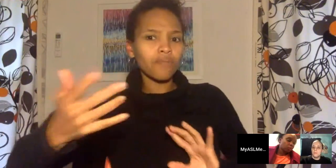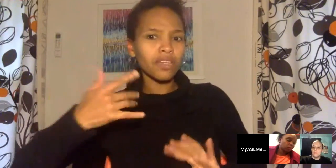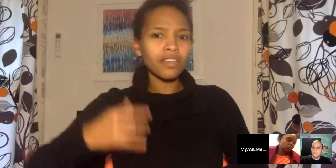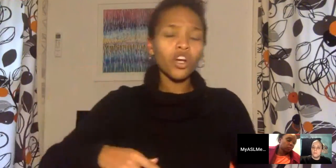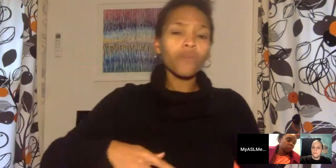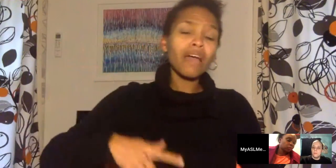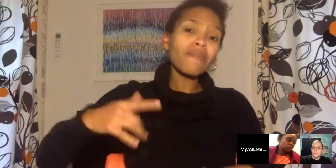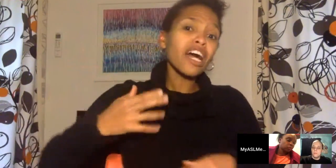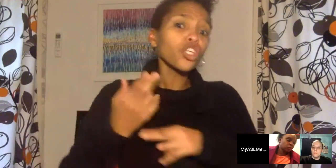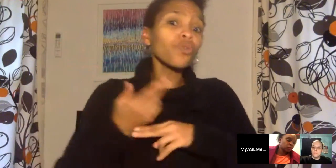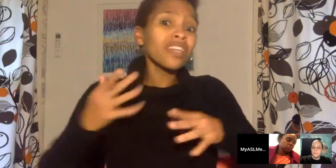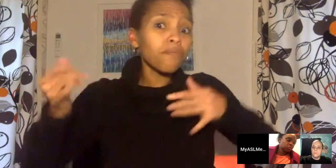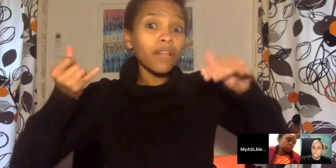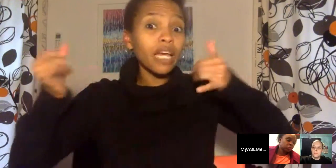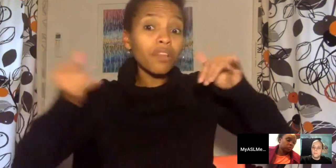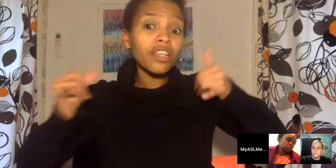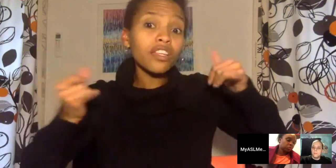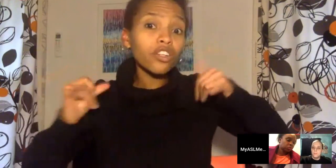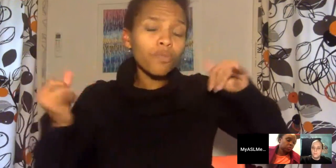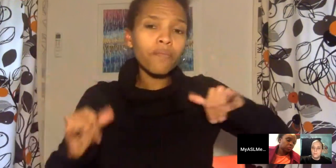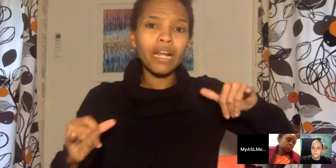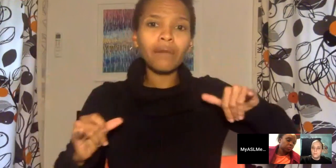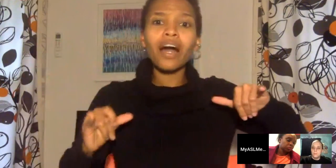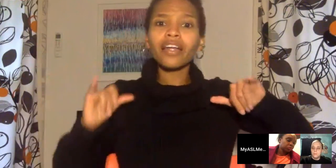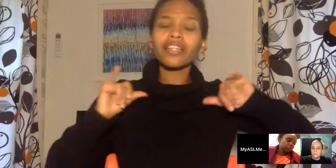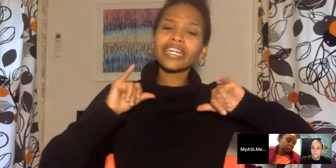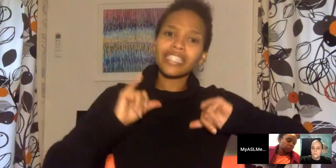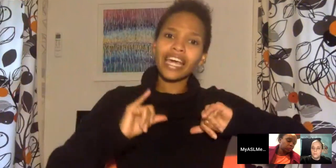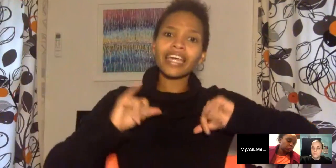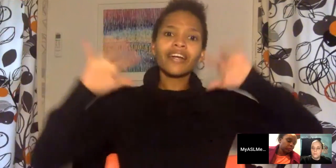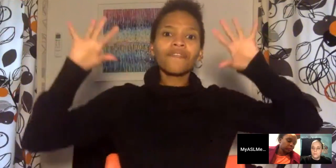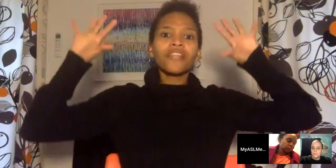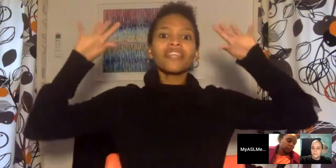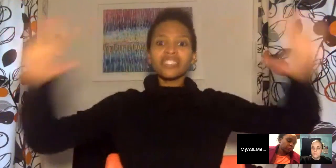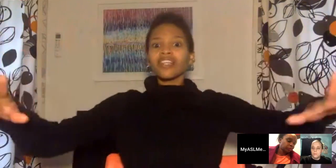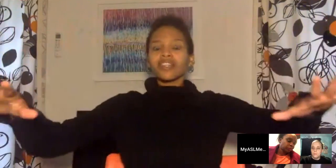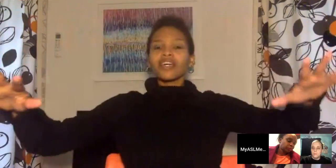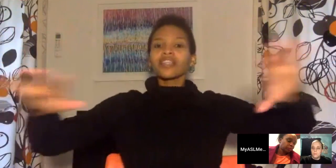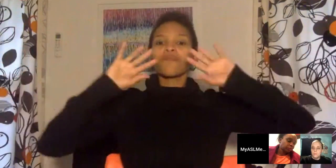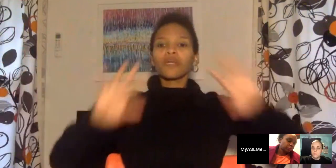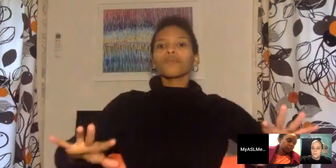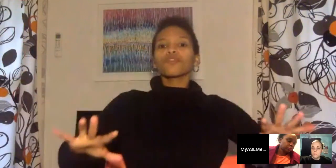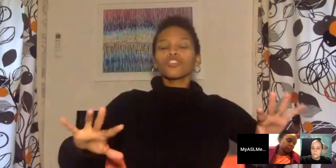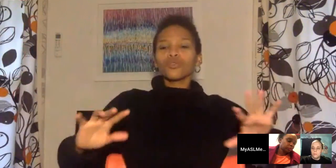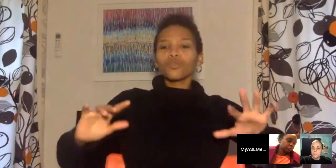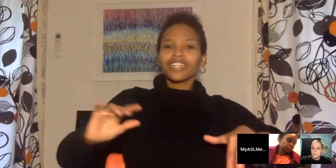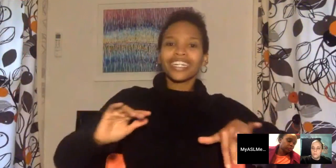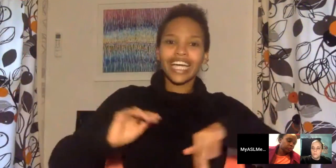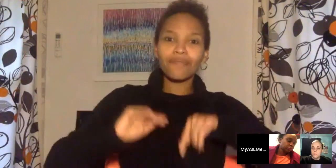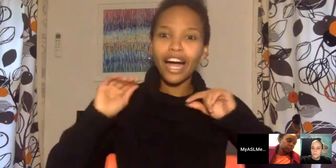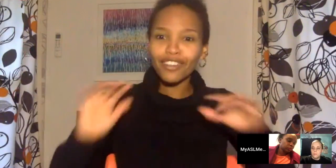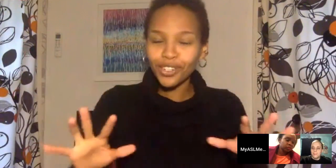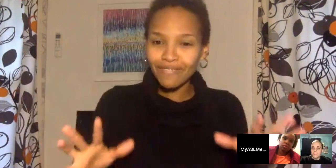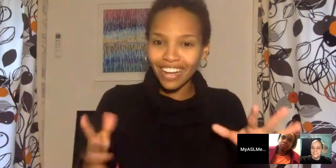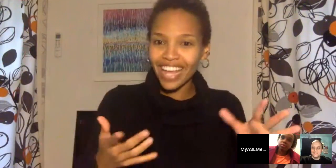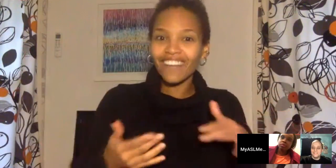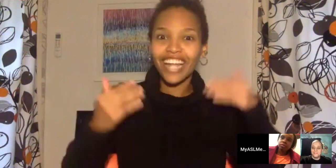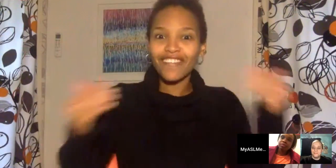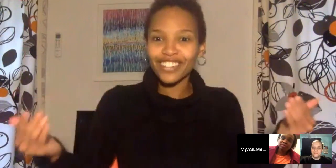mean? Maybe I'll use it and play with it a little bit, but I'm not going to like say, this is a thing that people do, because I'm not sure about that. I've never